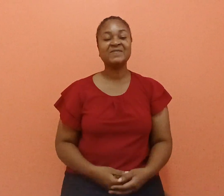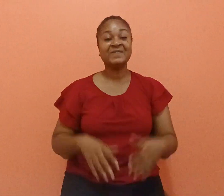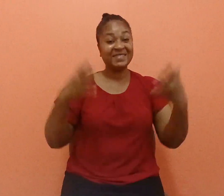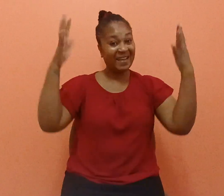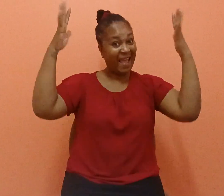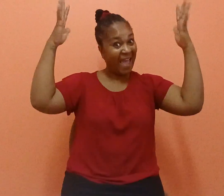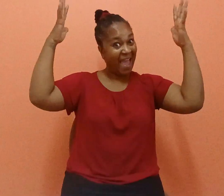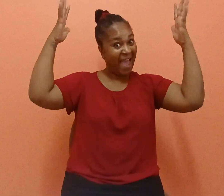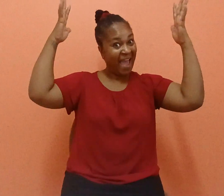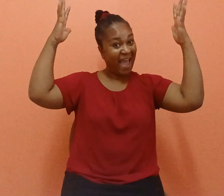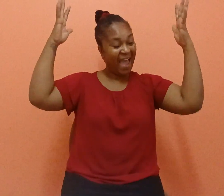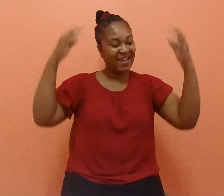Yay!